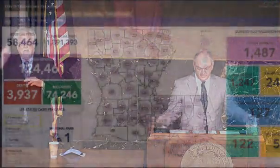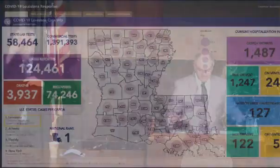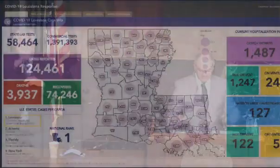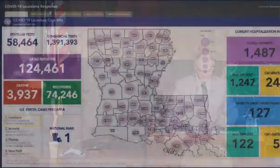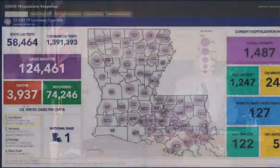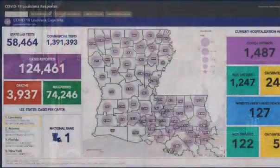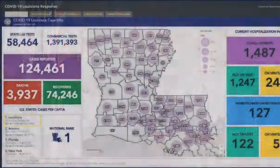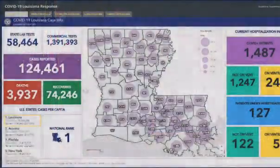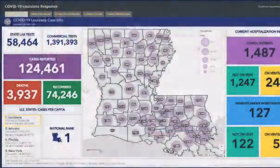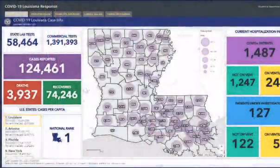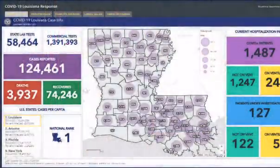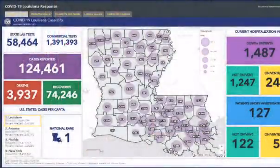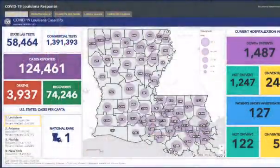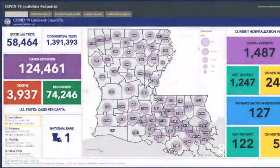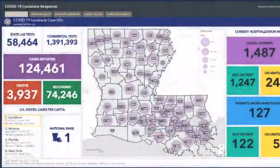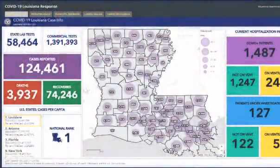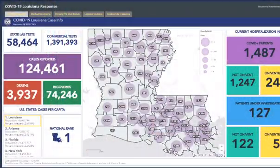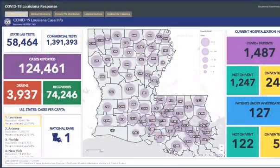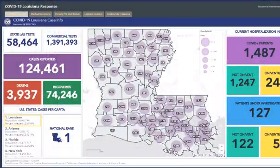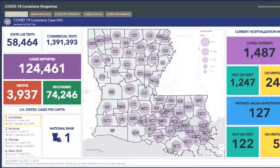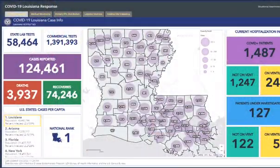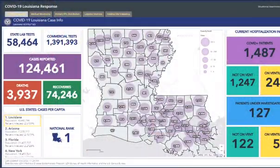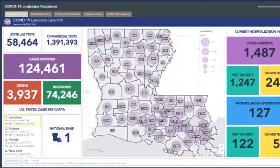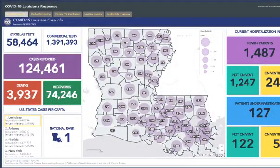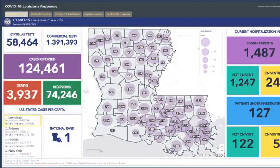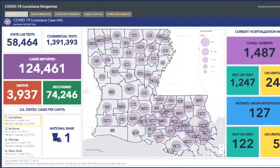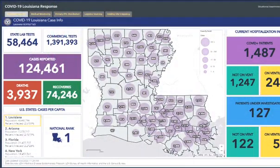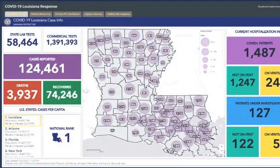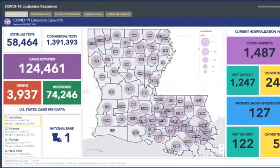in excess of 10%.